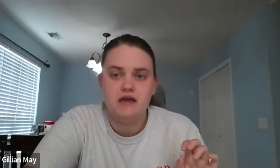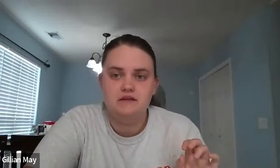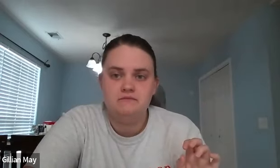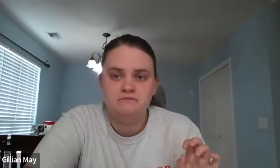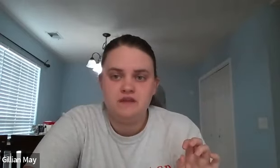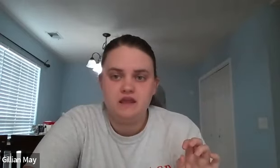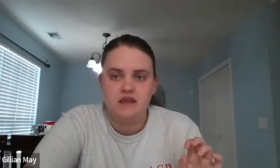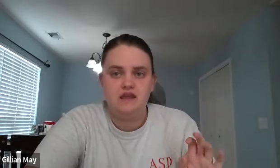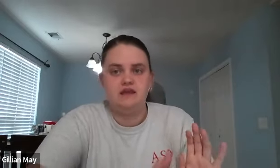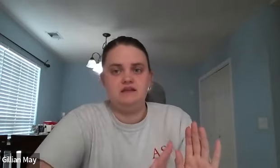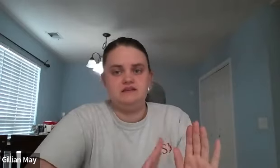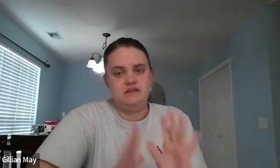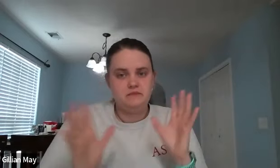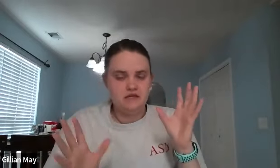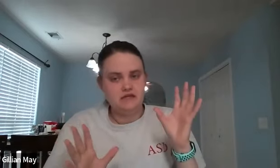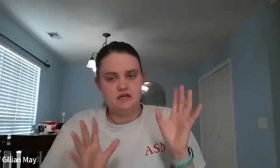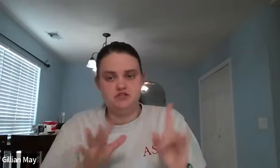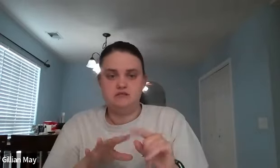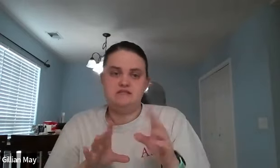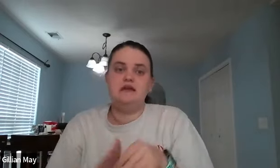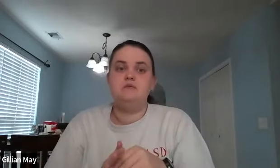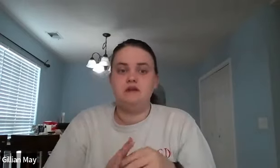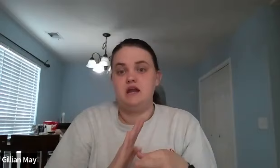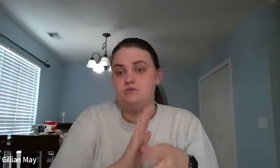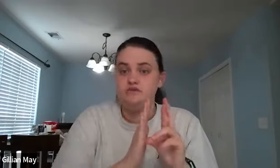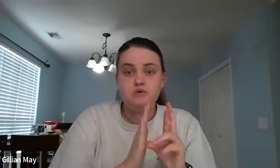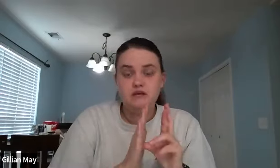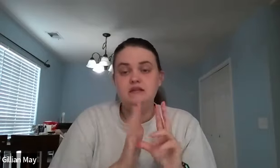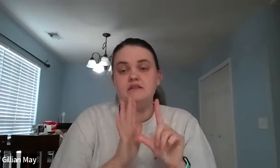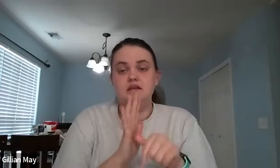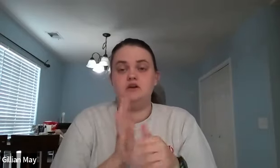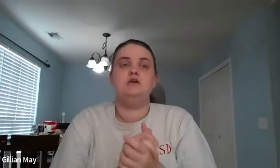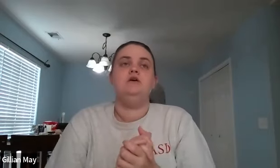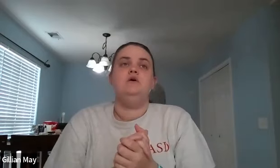ahead, and if anybody kind of joins in late, we can kind of review it later,